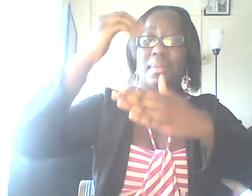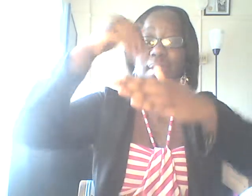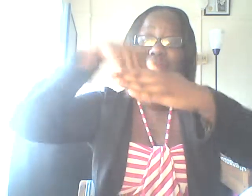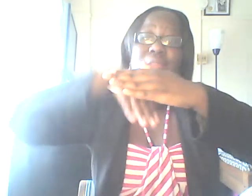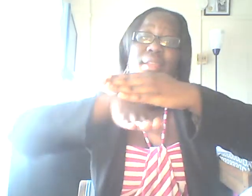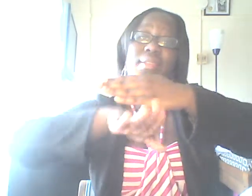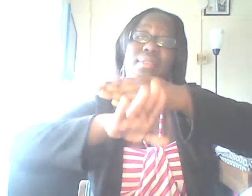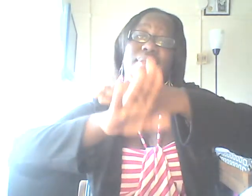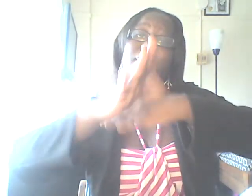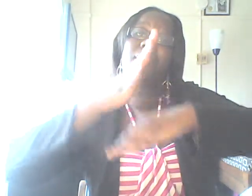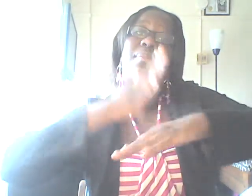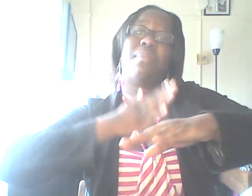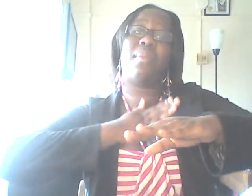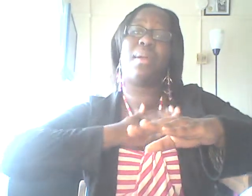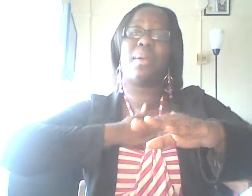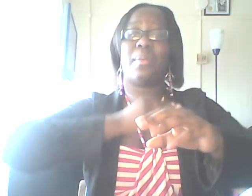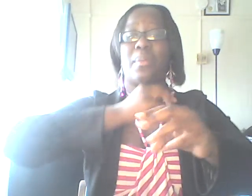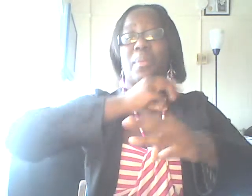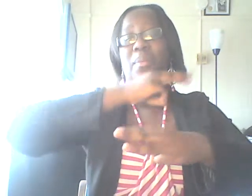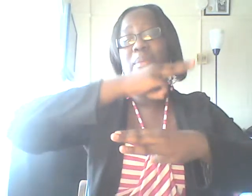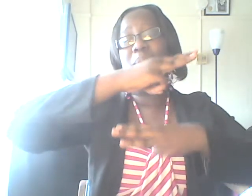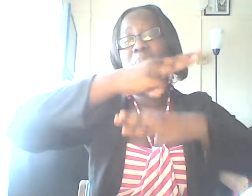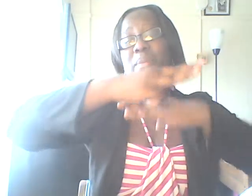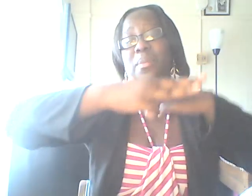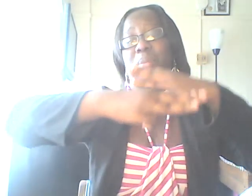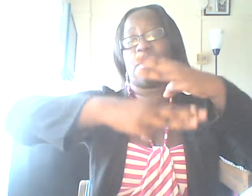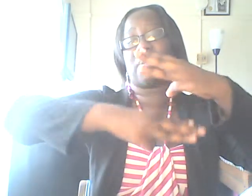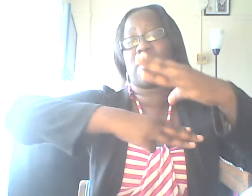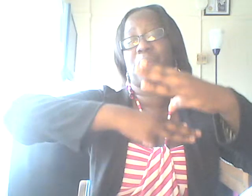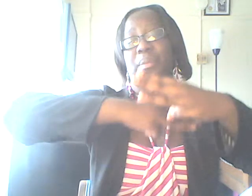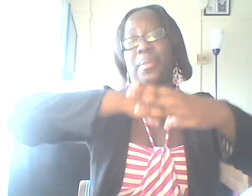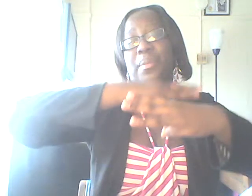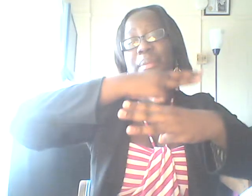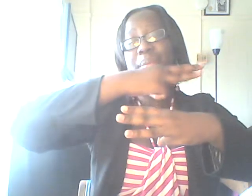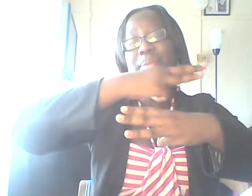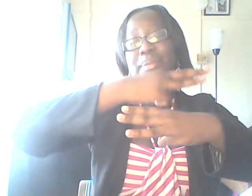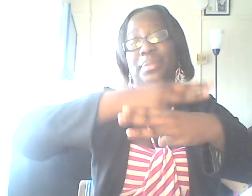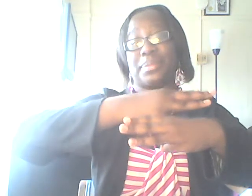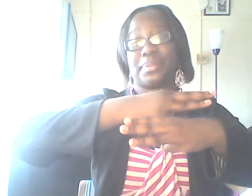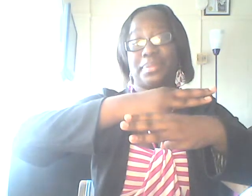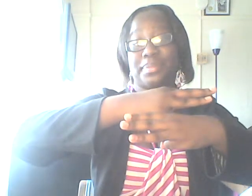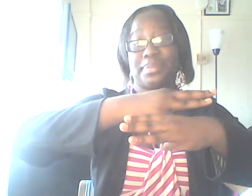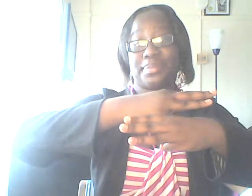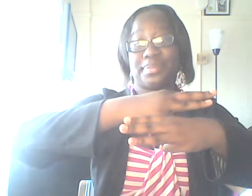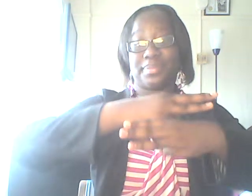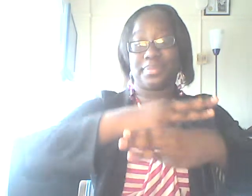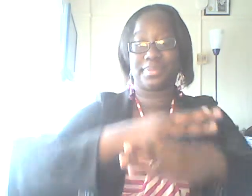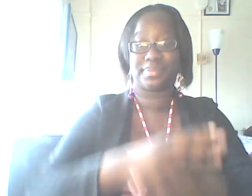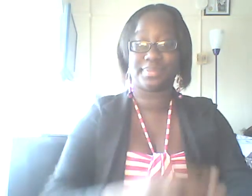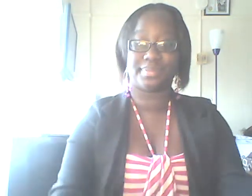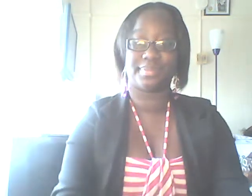That you came into my world Lost my true satisfaction You're right